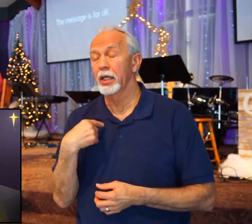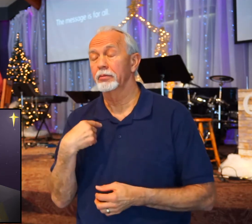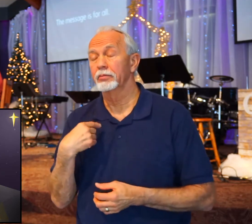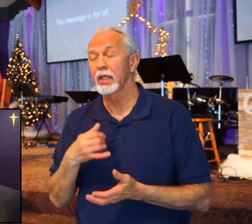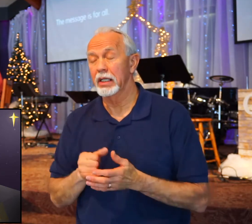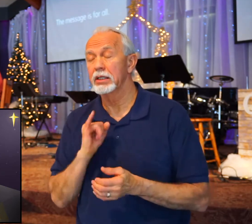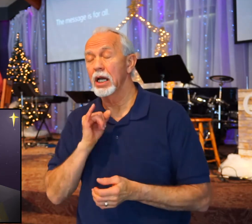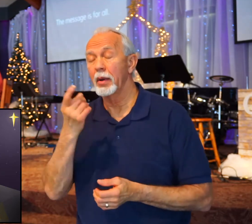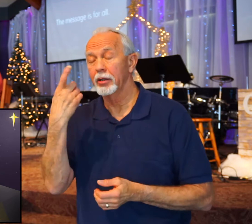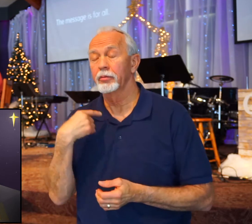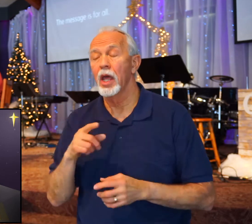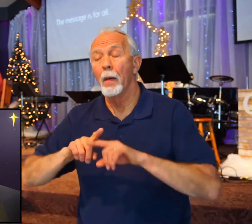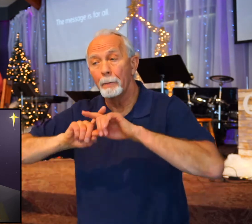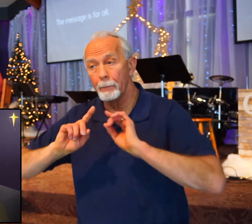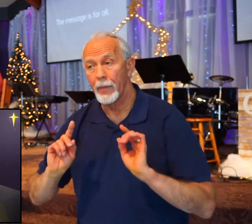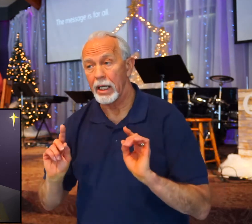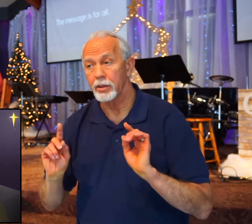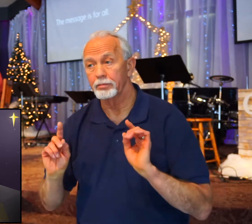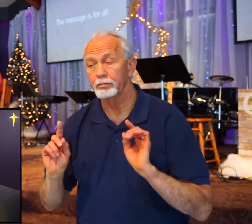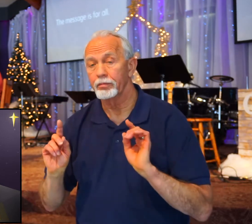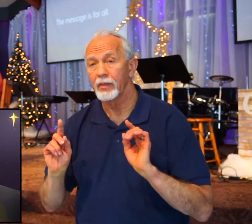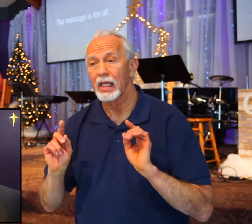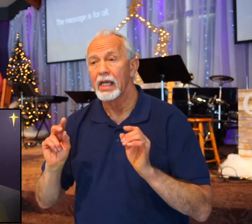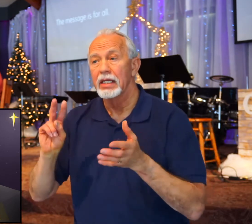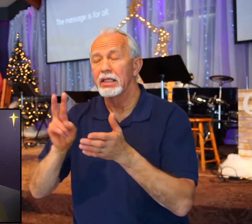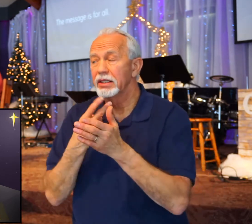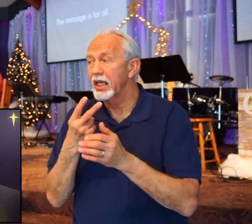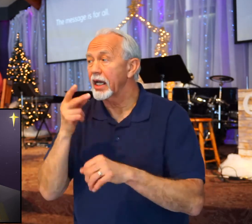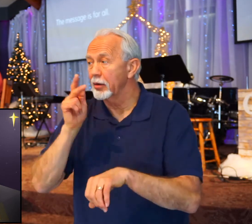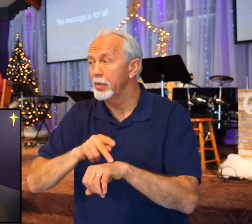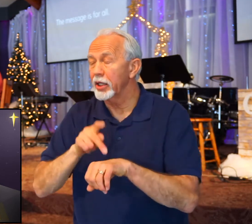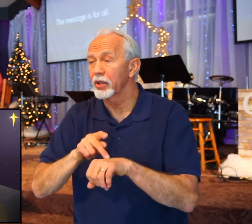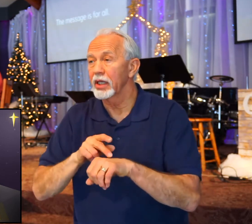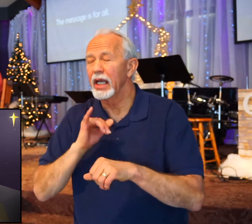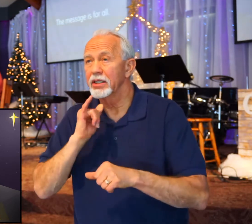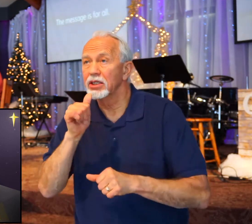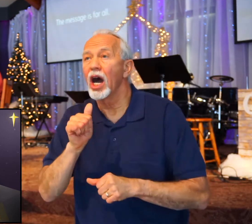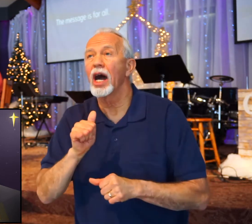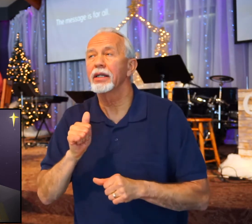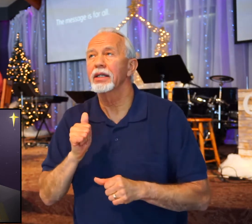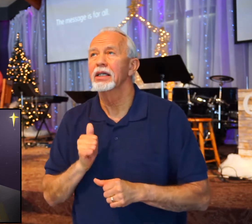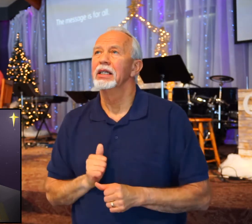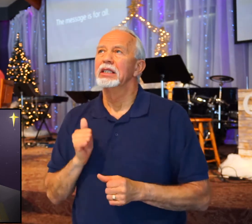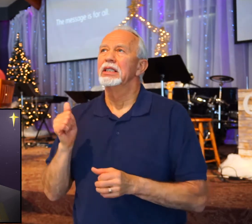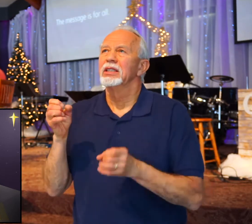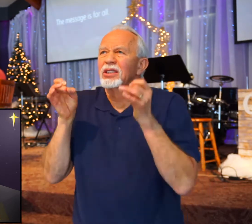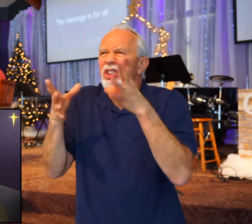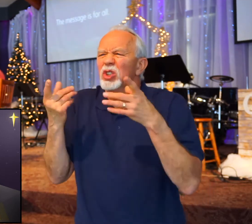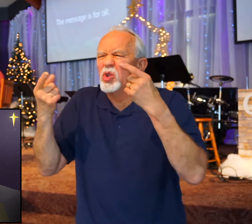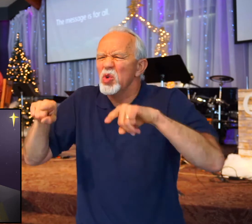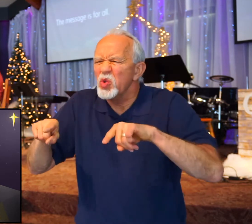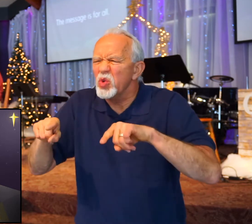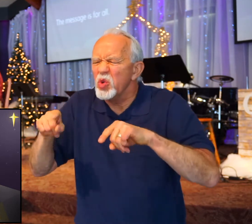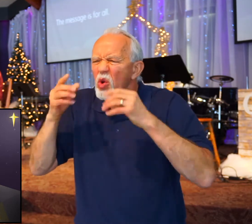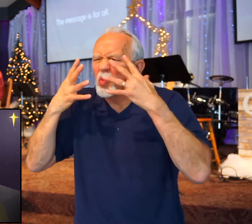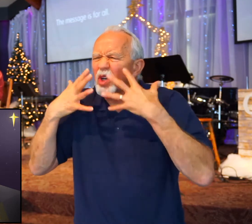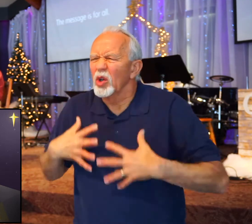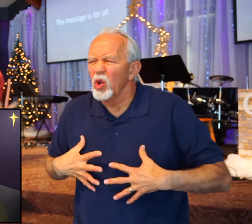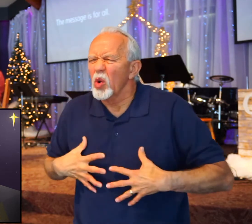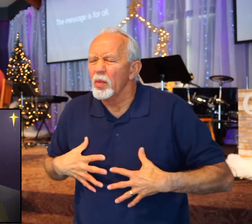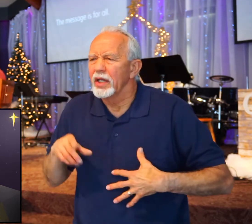coming. But 2 Peter isn't all doom and gloom and zoom.